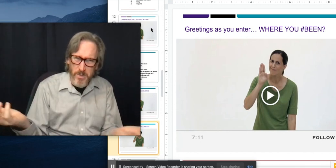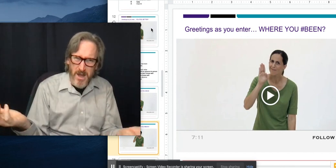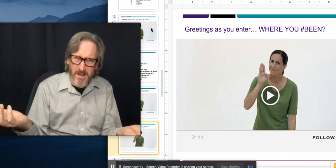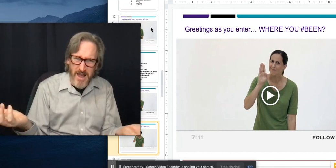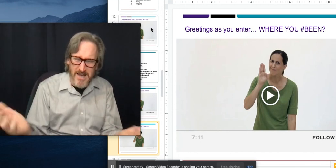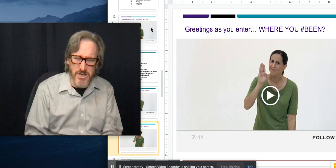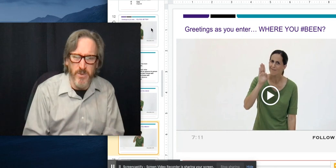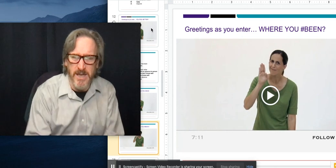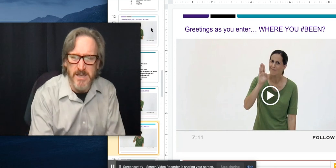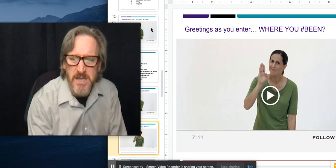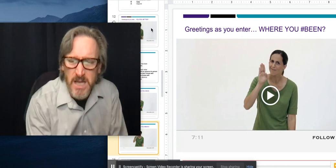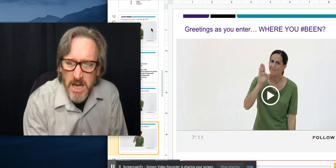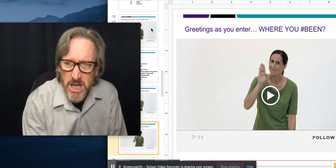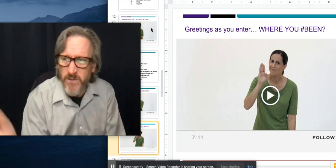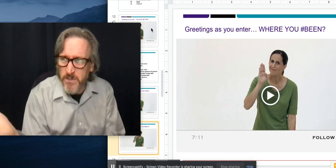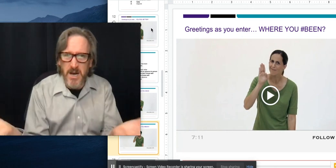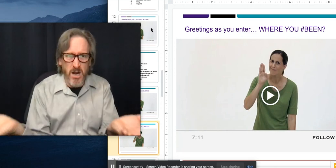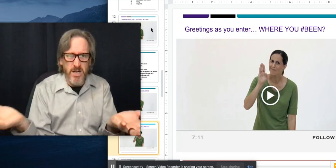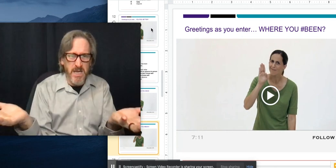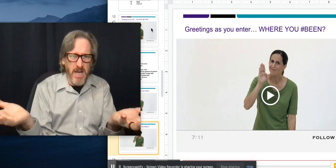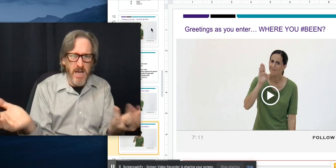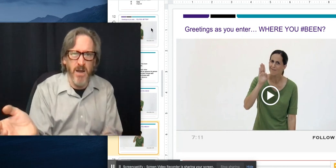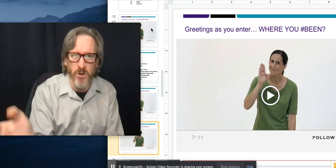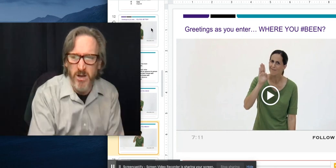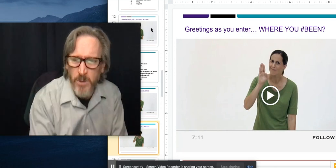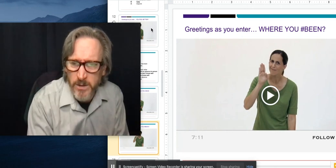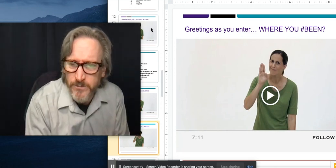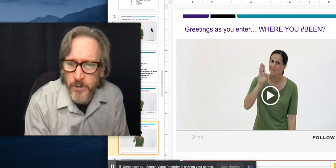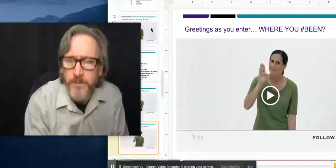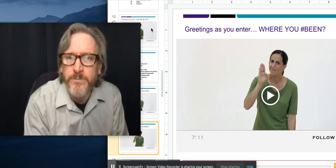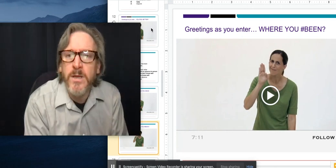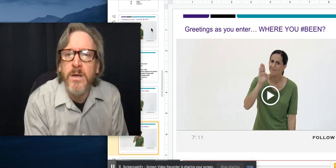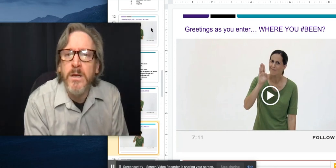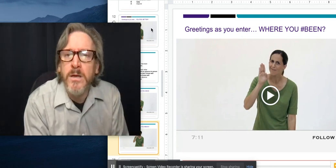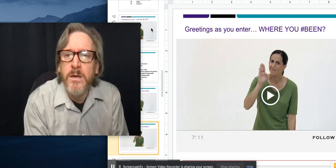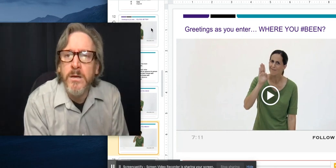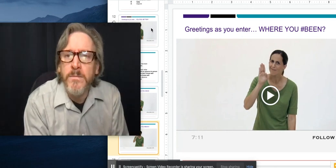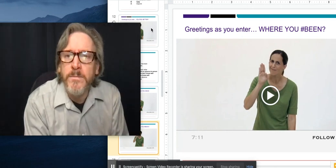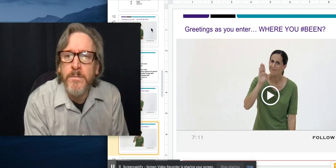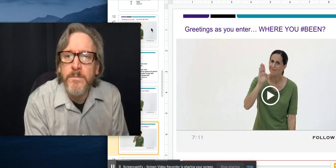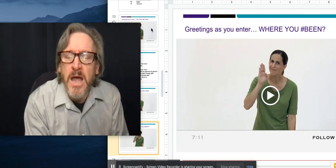Where have you been the last 2 weeks? You have been at our D&D game. Where you been? Right.